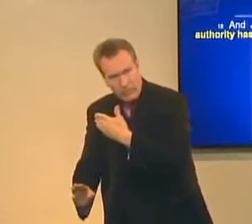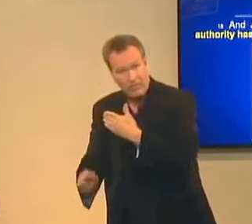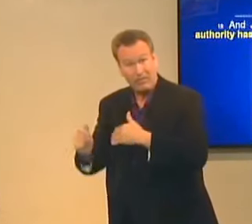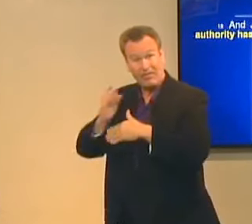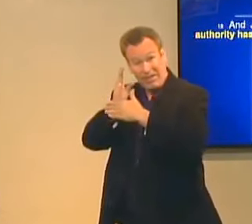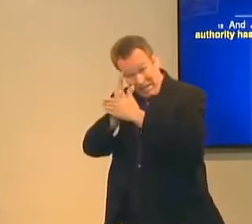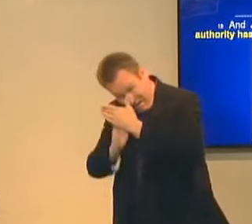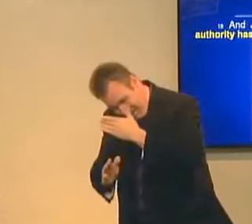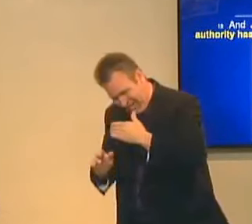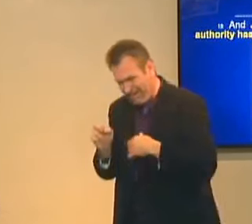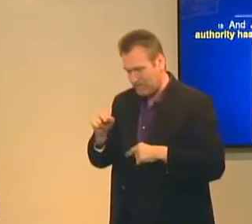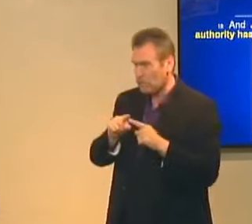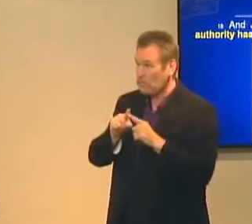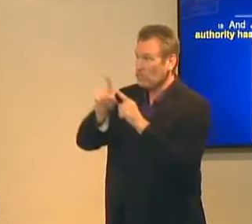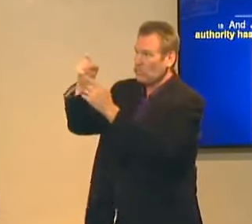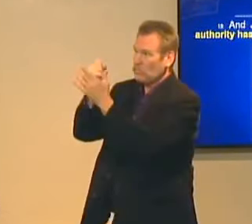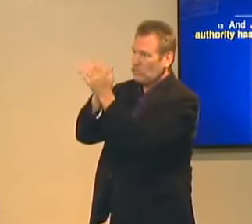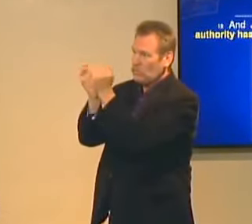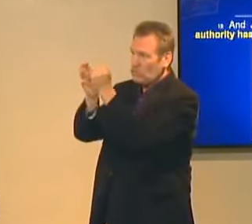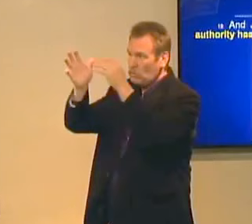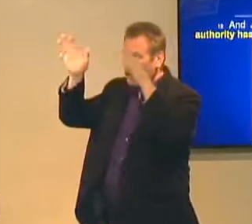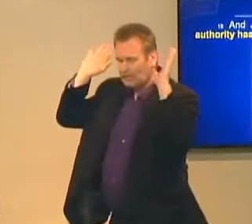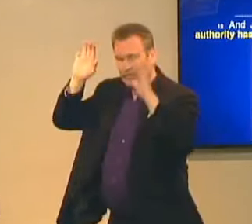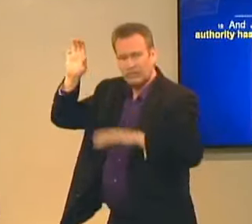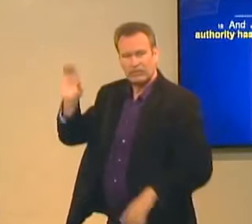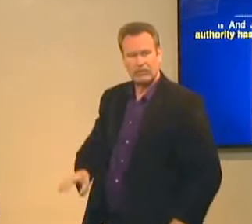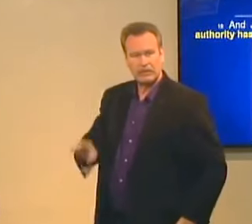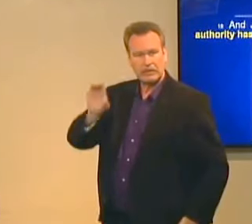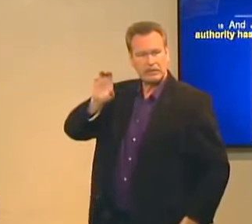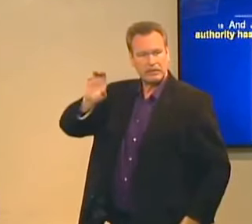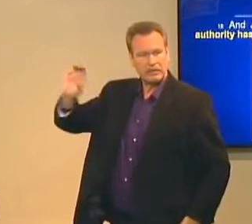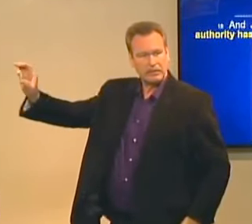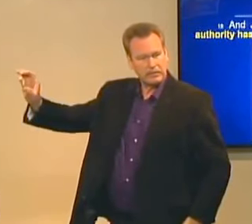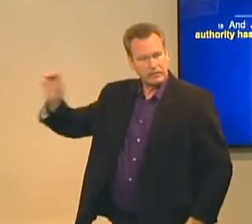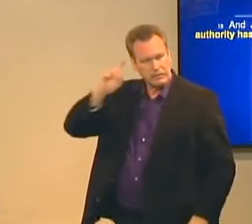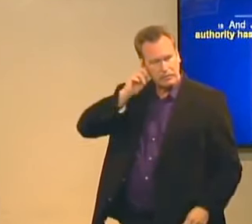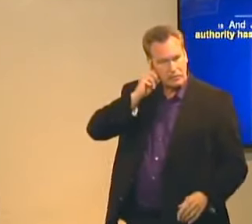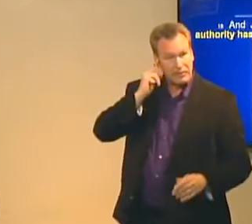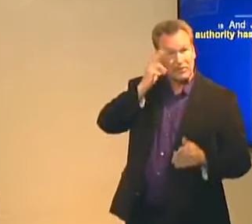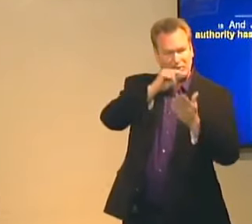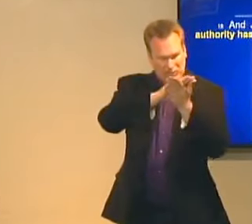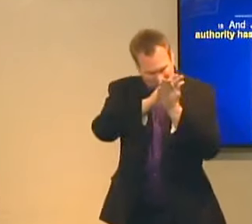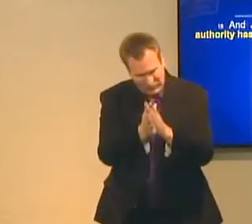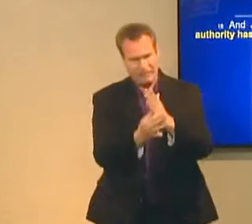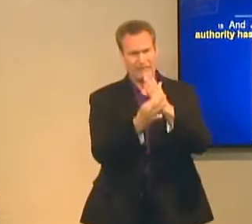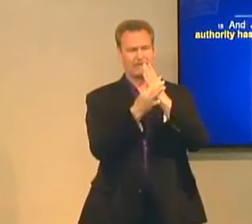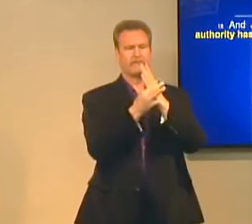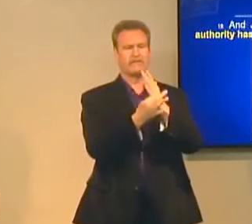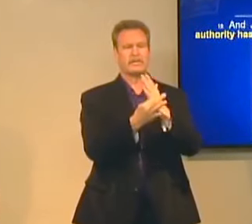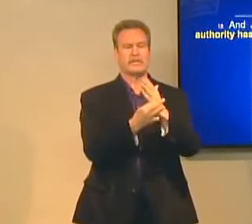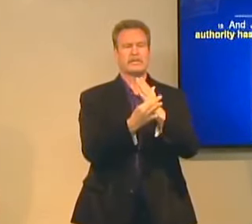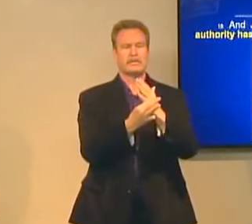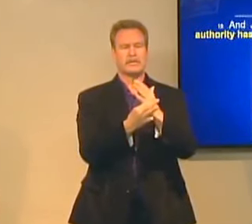exactly like a man. He humbled Himself from Godhood. He was willing to humble Himself to the death. Even the death on the cross.